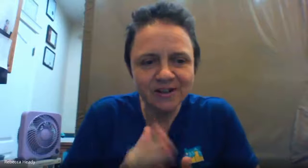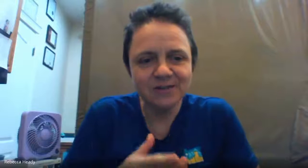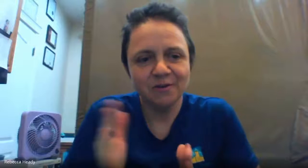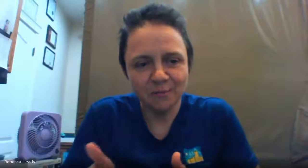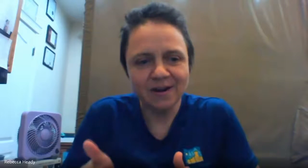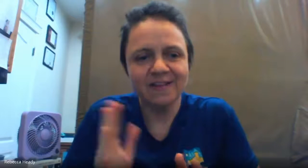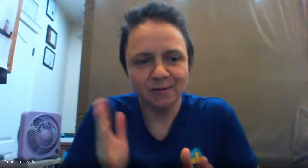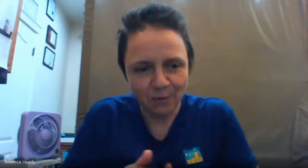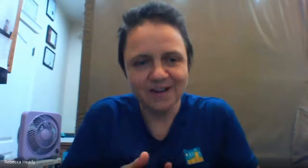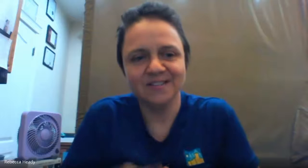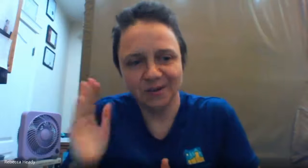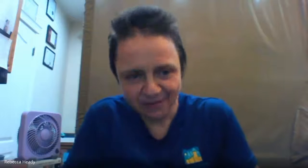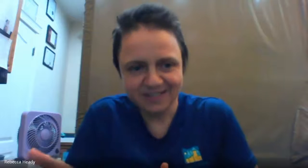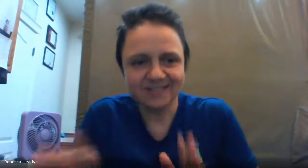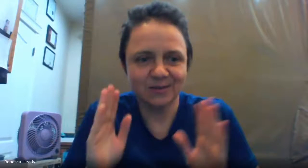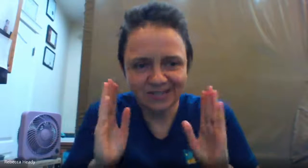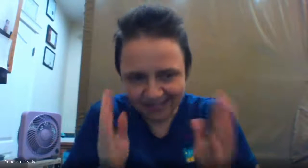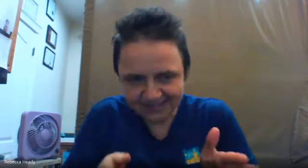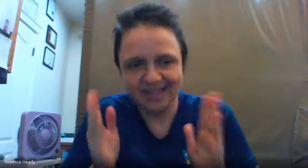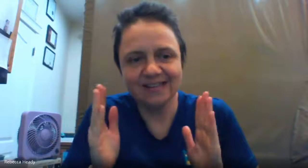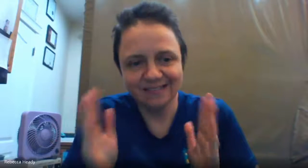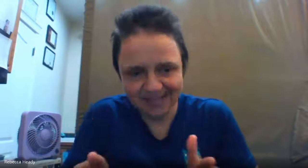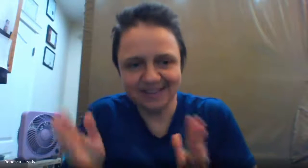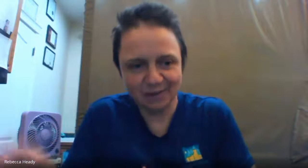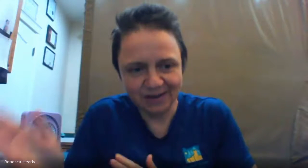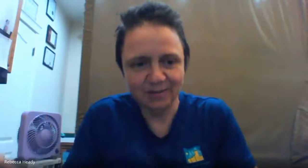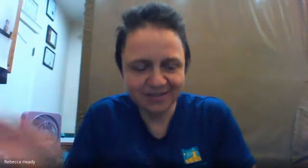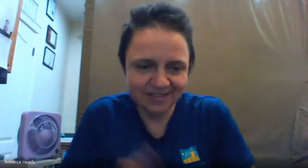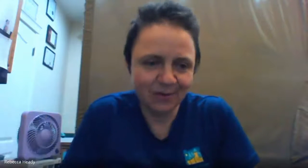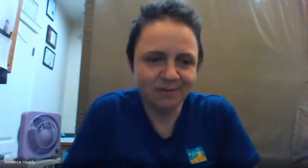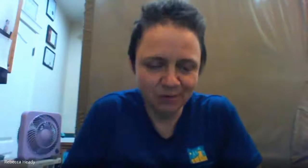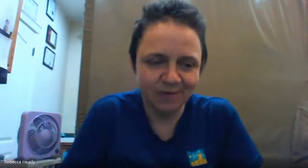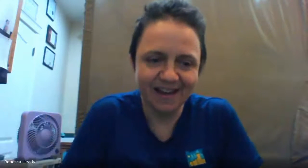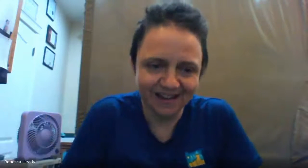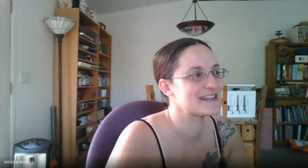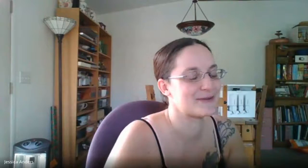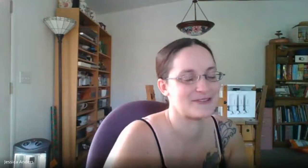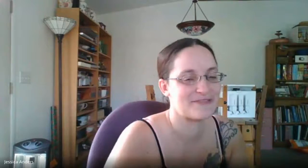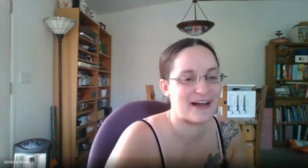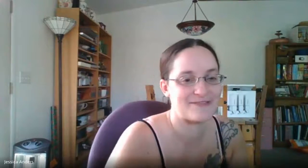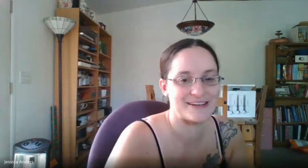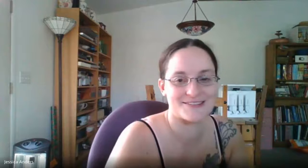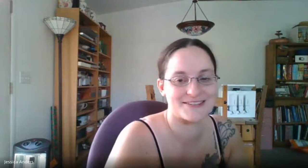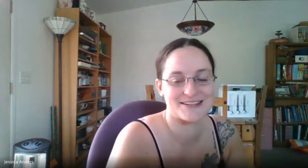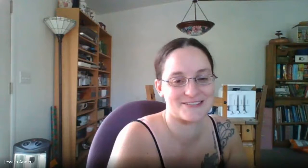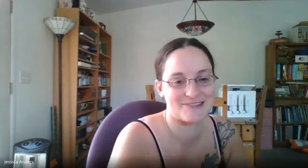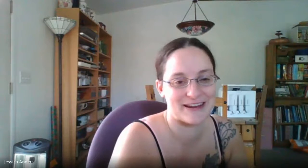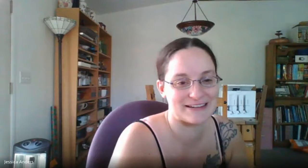until you're 40, and then you're 40 till you're 50. So it's in like 10-year increments. So yeah, I was thinking about doing 5 years because I just don't know that I could keep